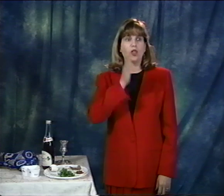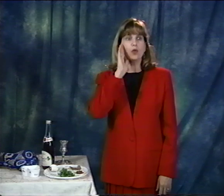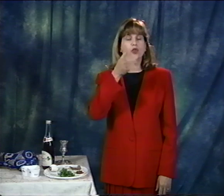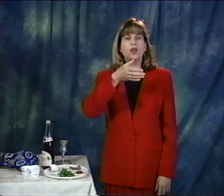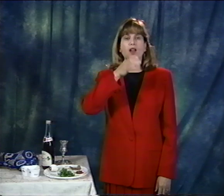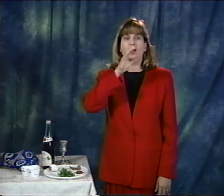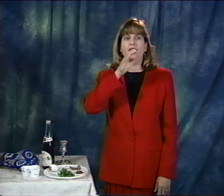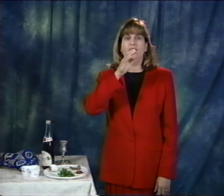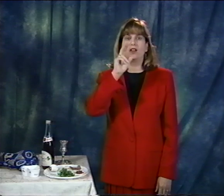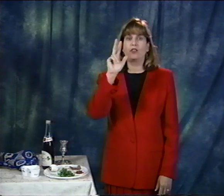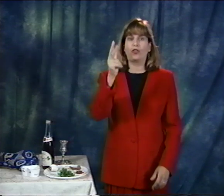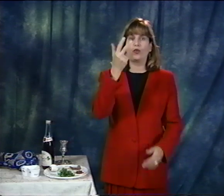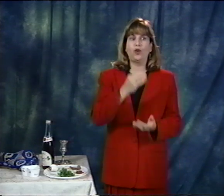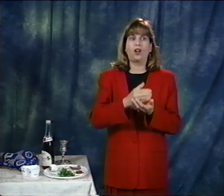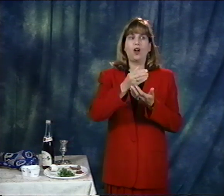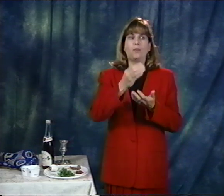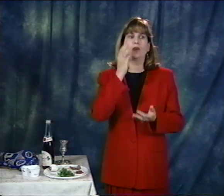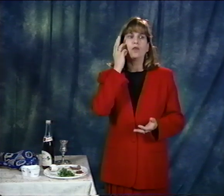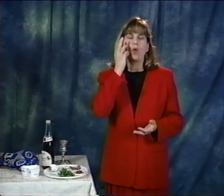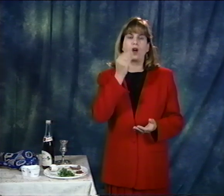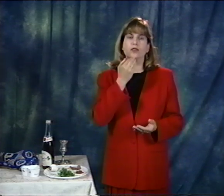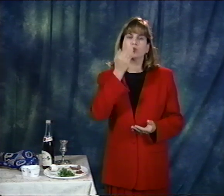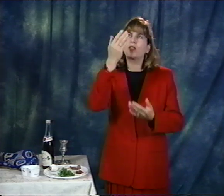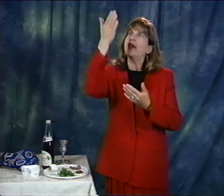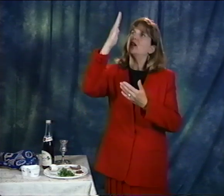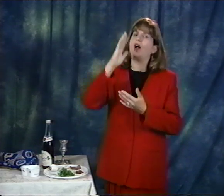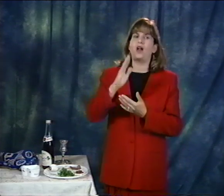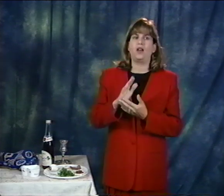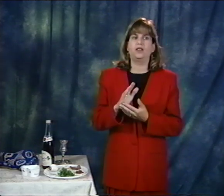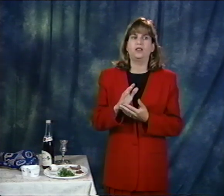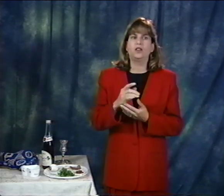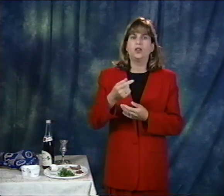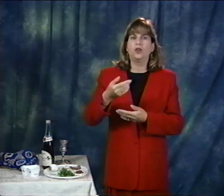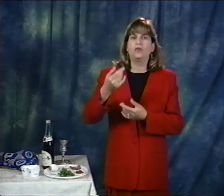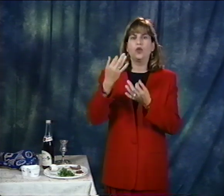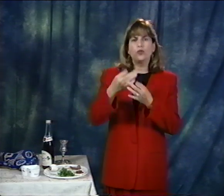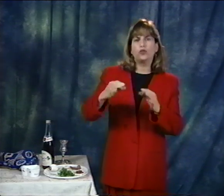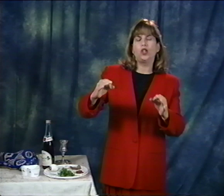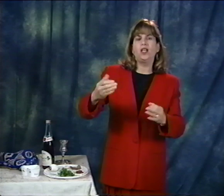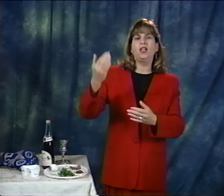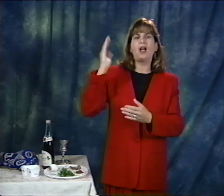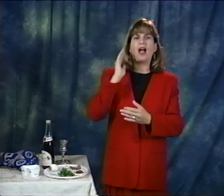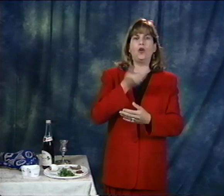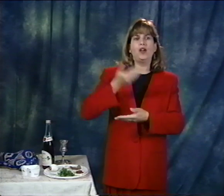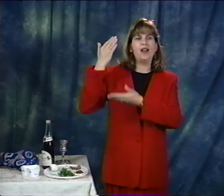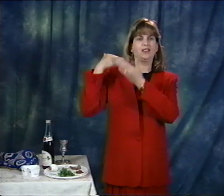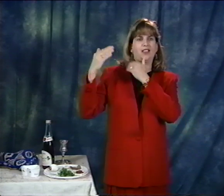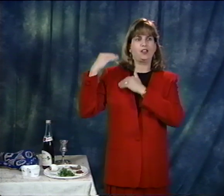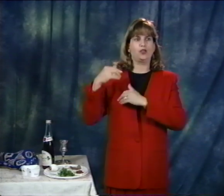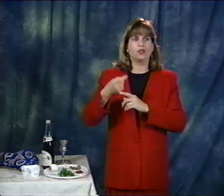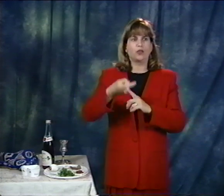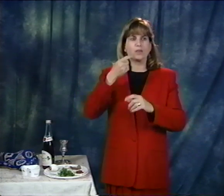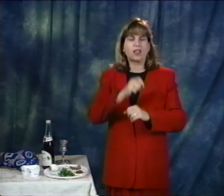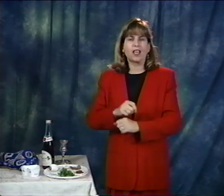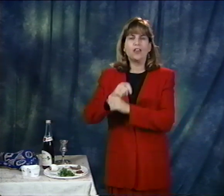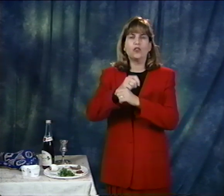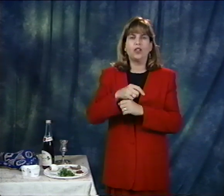We will drink the third cup of wine to thank God for freeing our ancestors from slavery